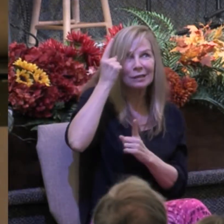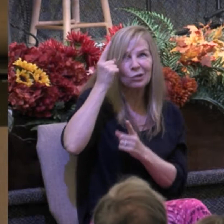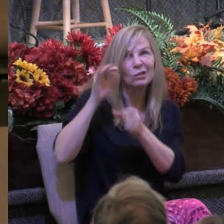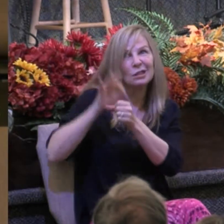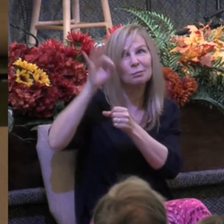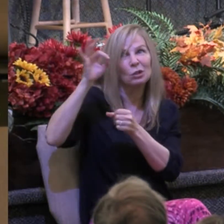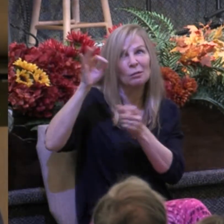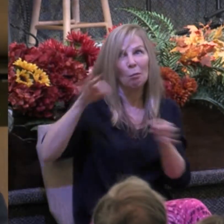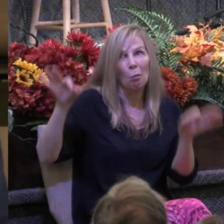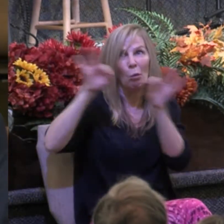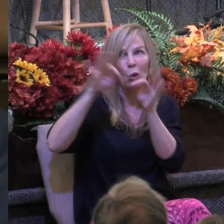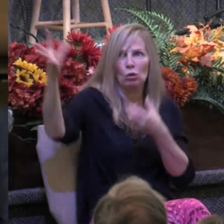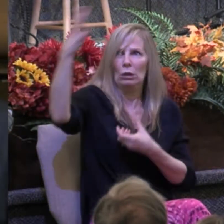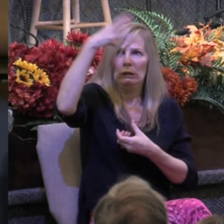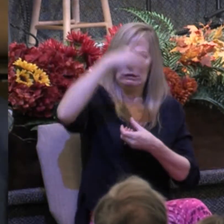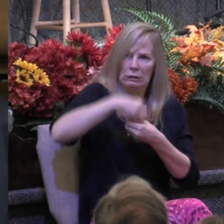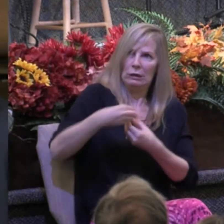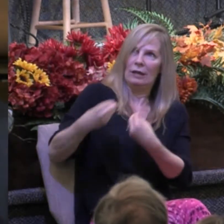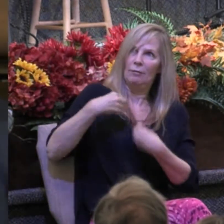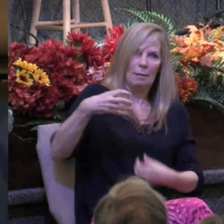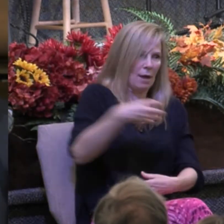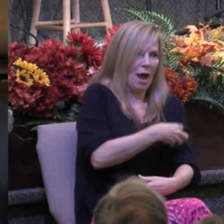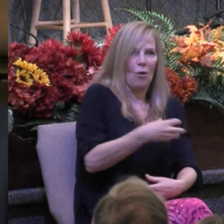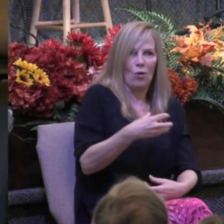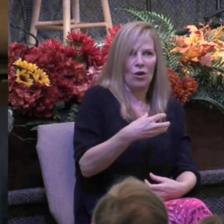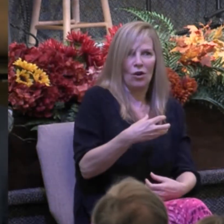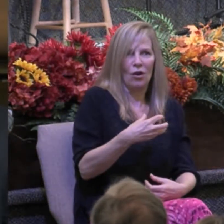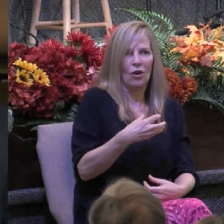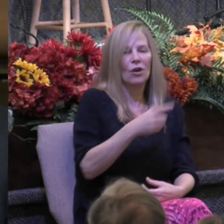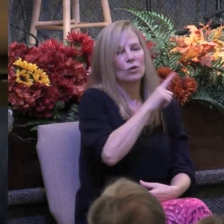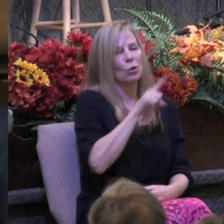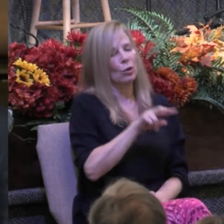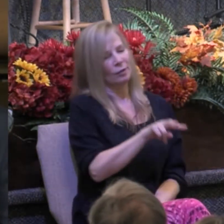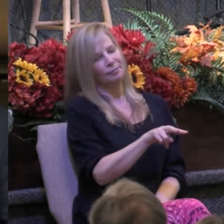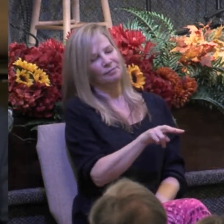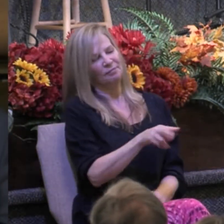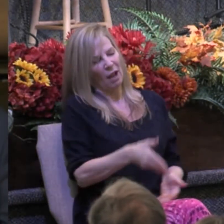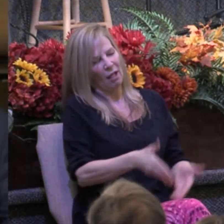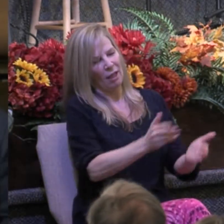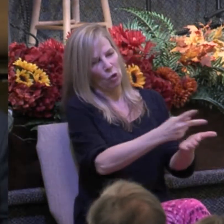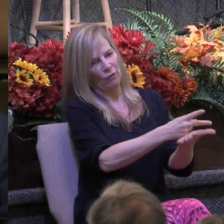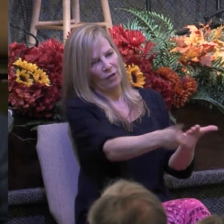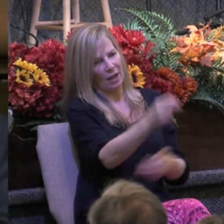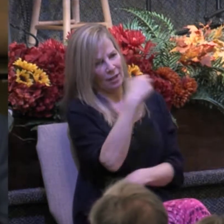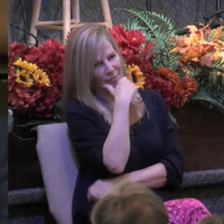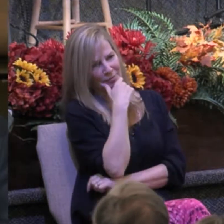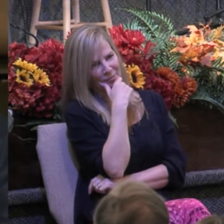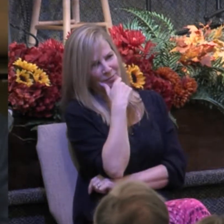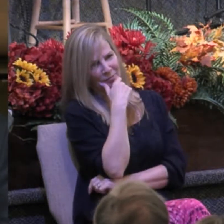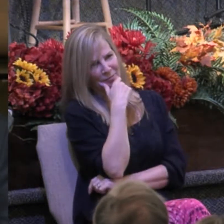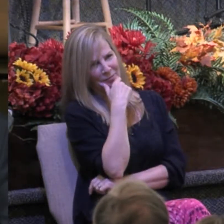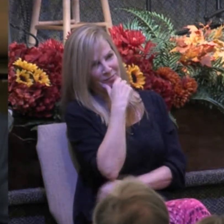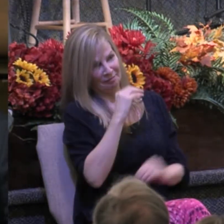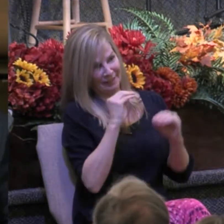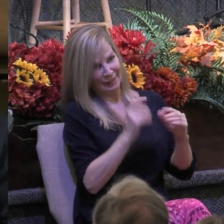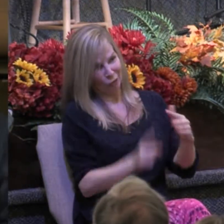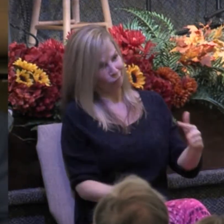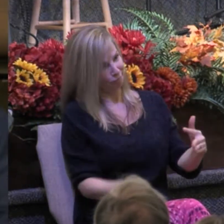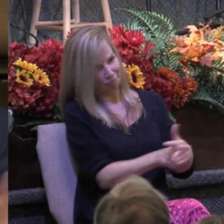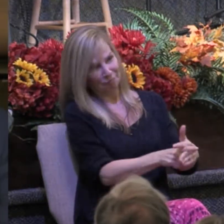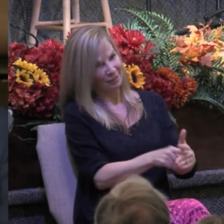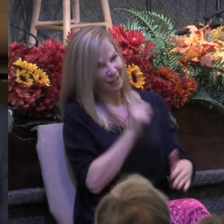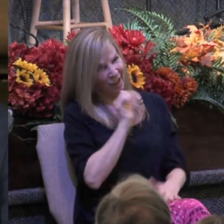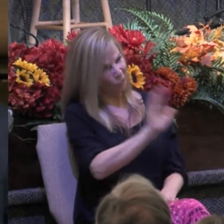evangelistic encounter. And the Lord just let us fail to teach us that it's not by our might or by